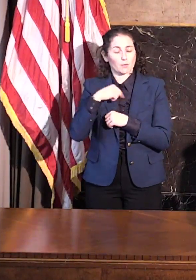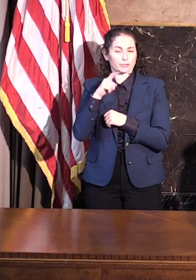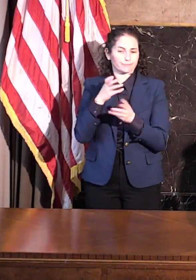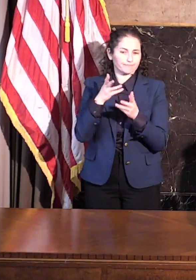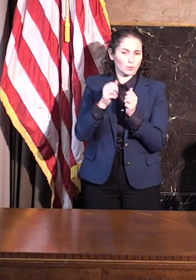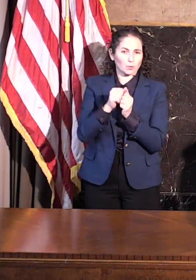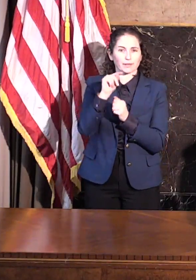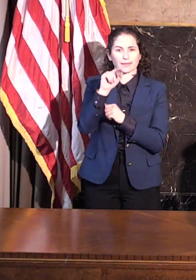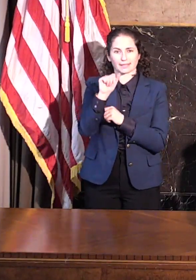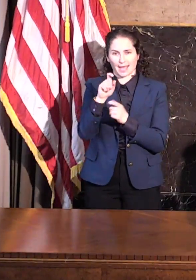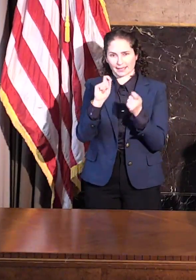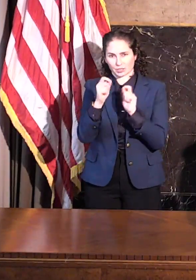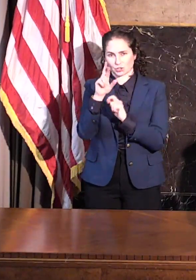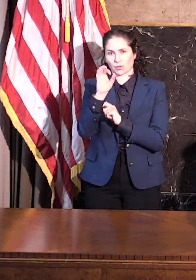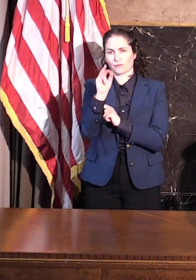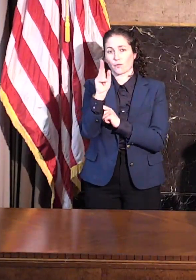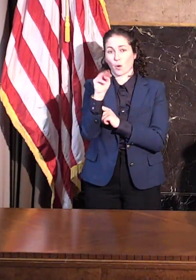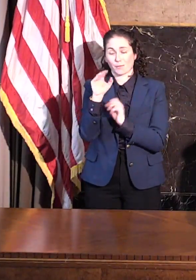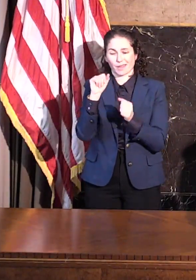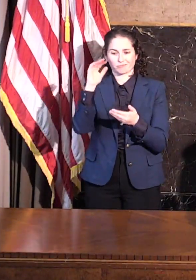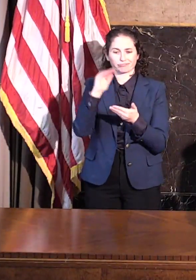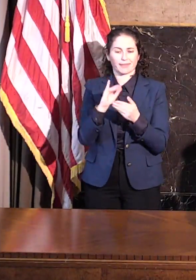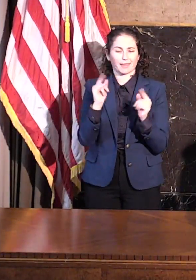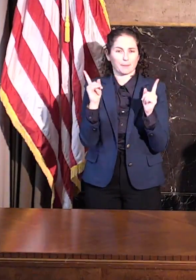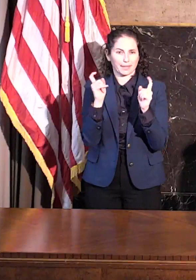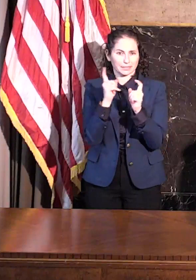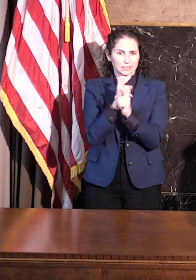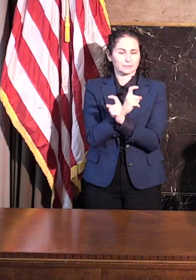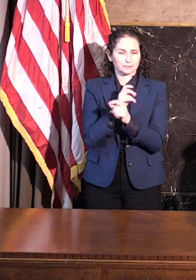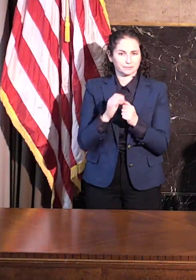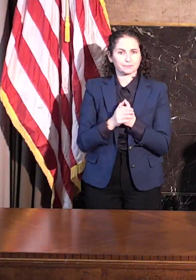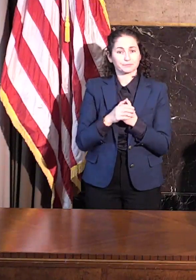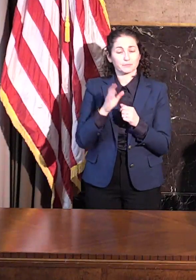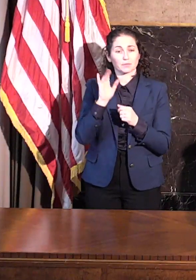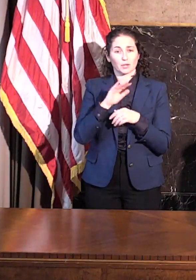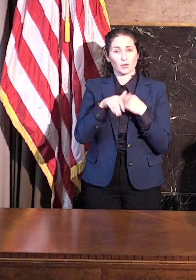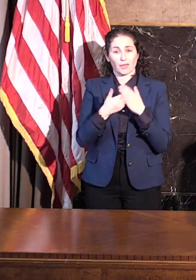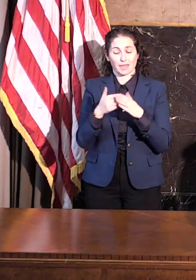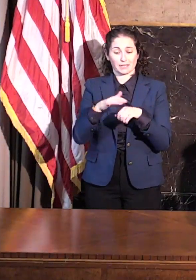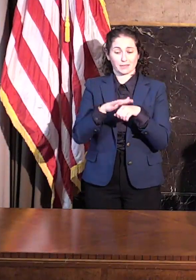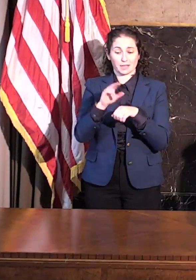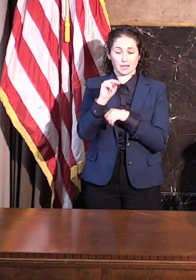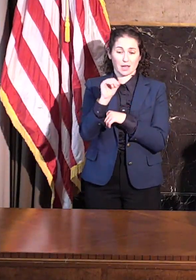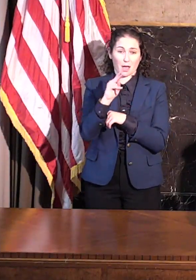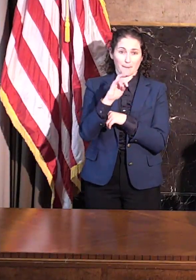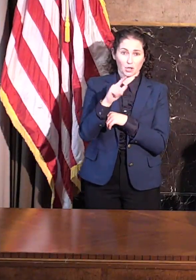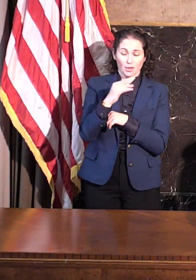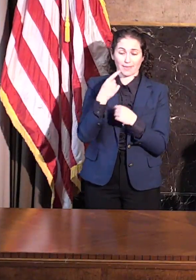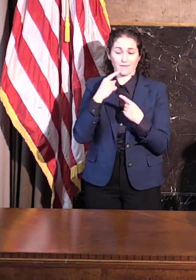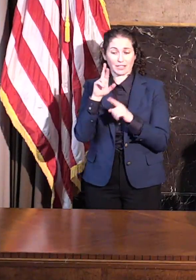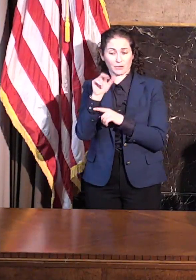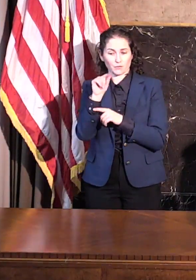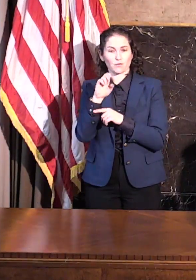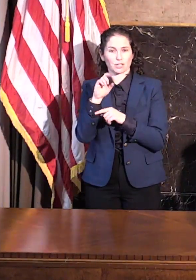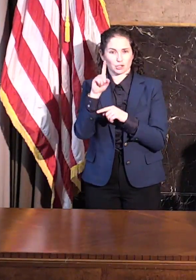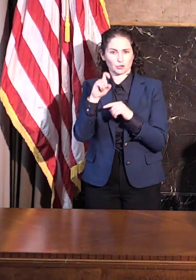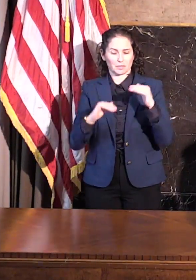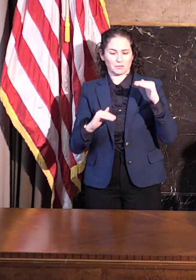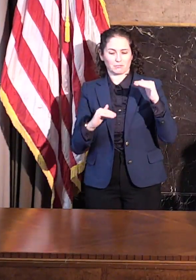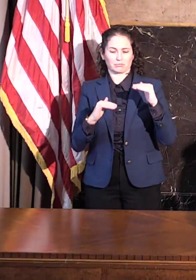it hasn't been a goal of mine to engage in tax cuts right now. So